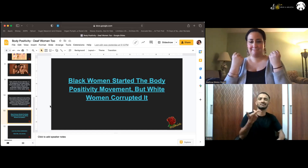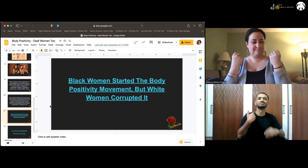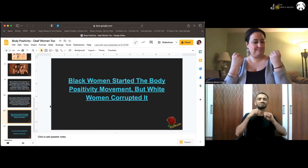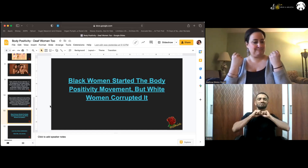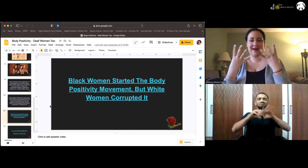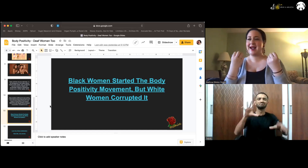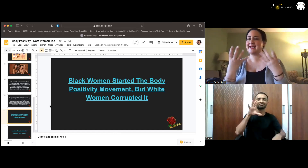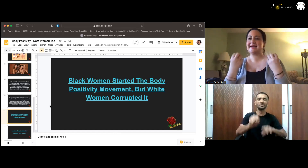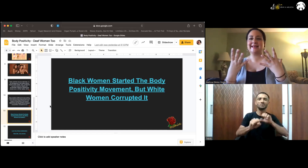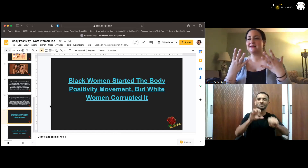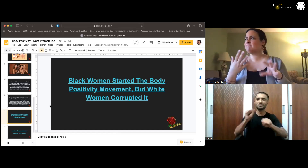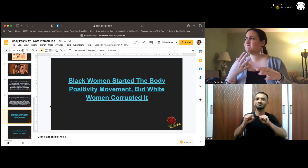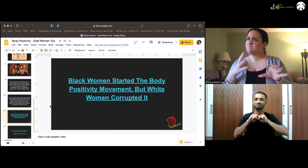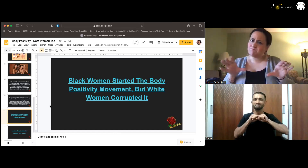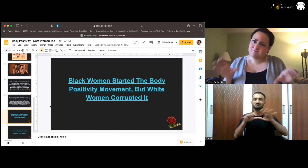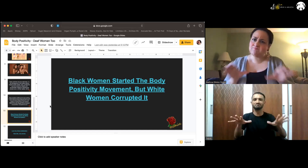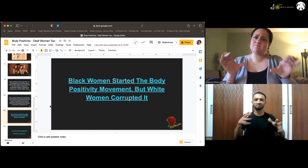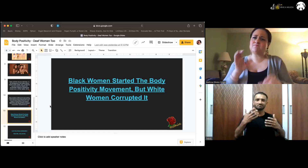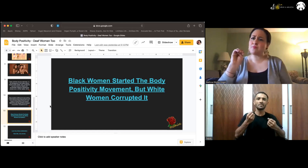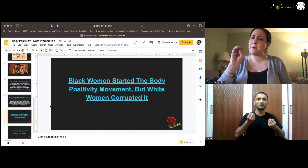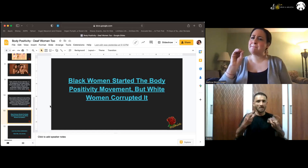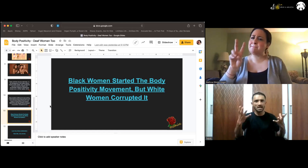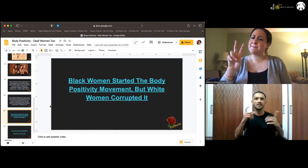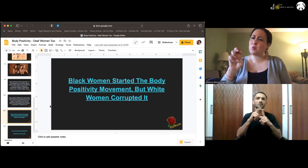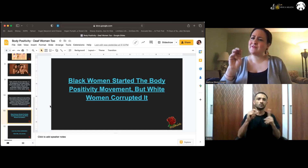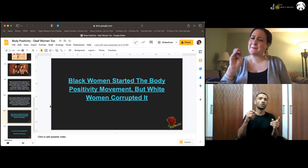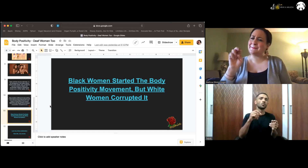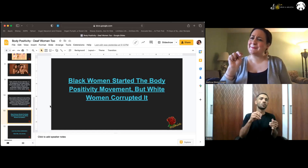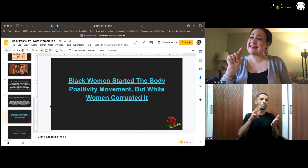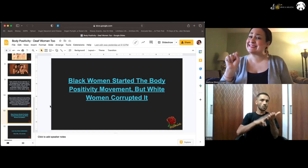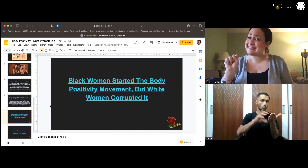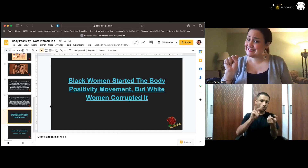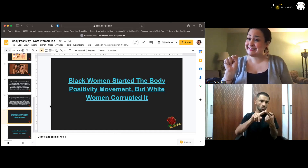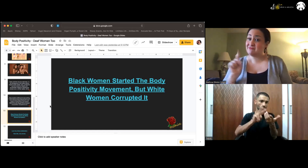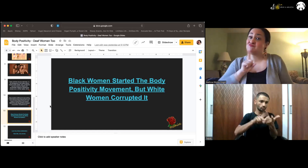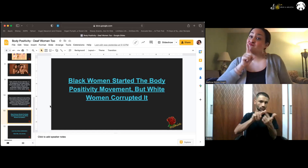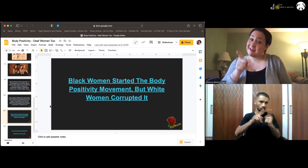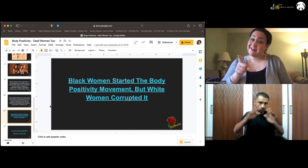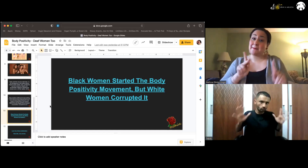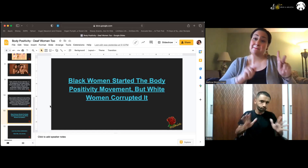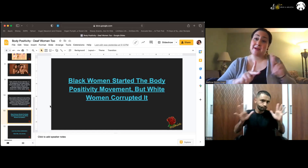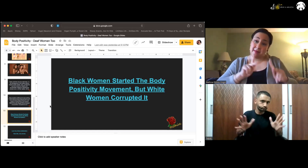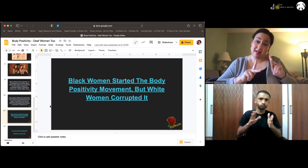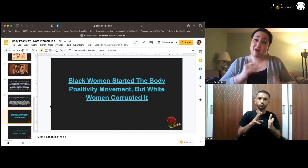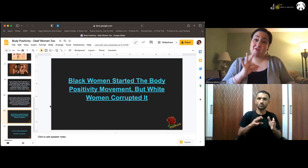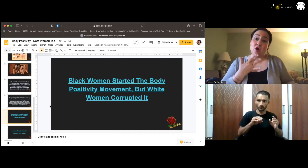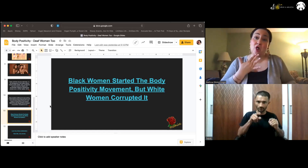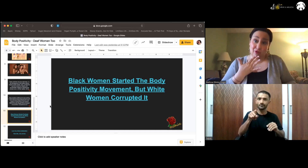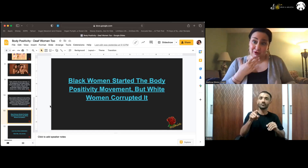woman of color, but people think it's the white celebrity women. So the movement really came